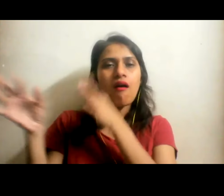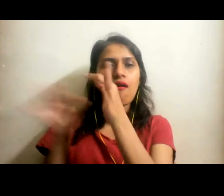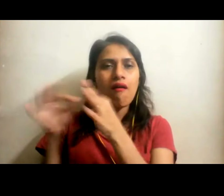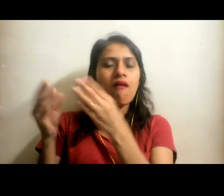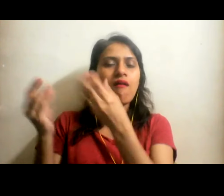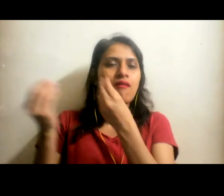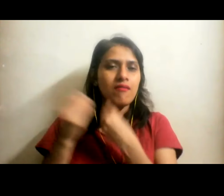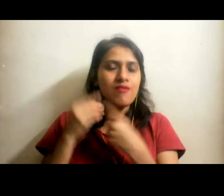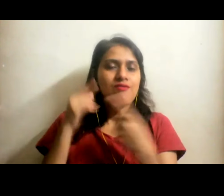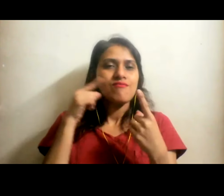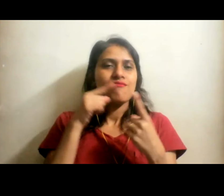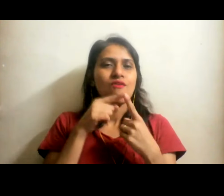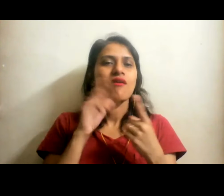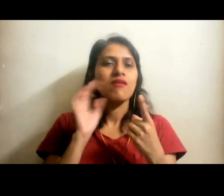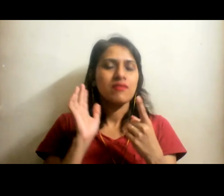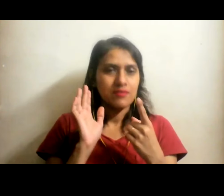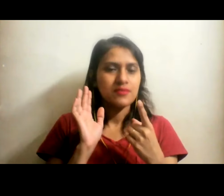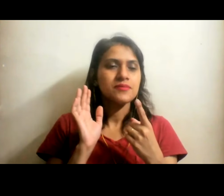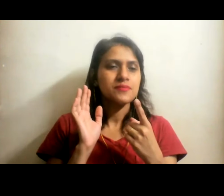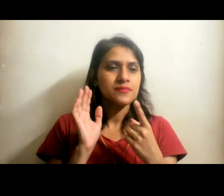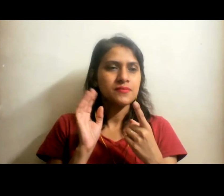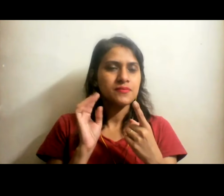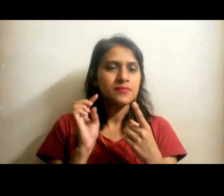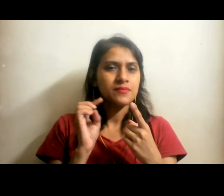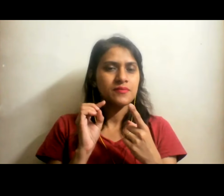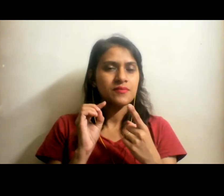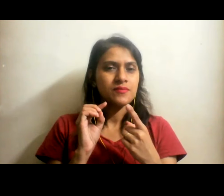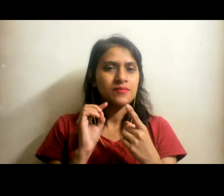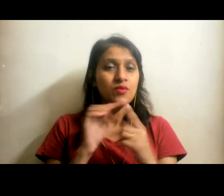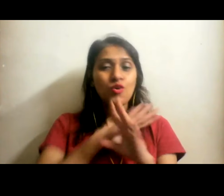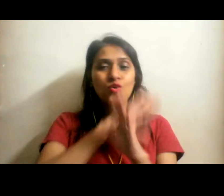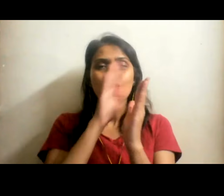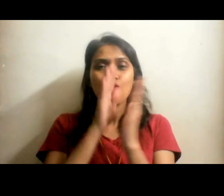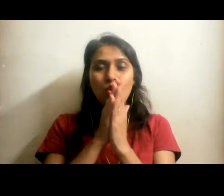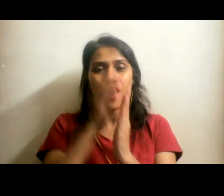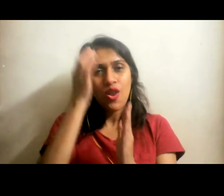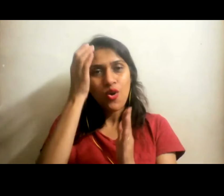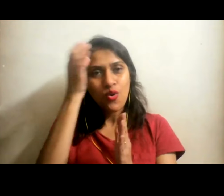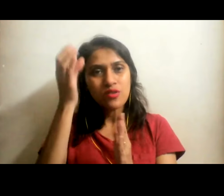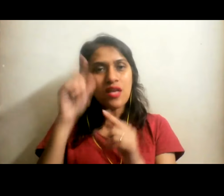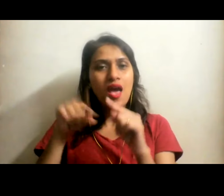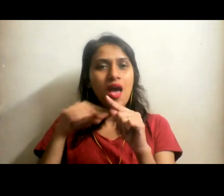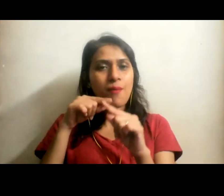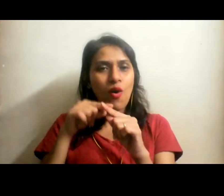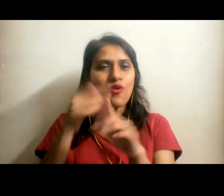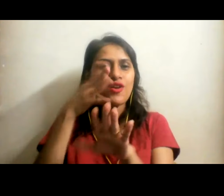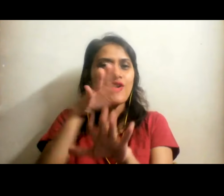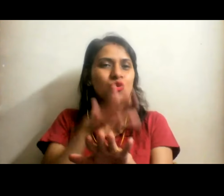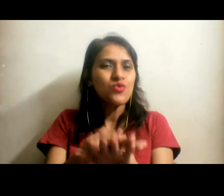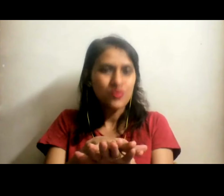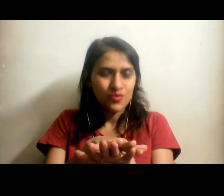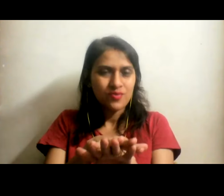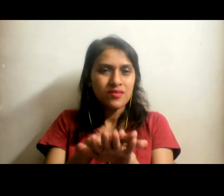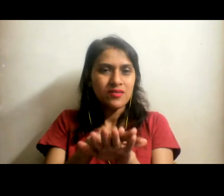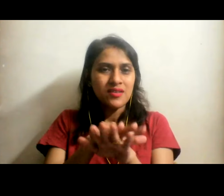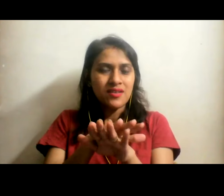pointed out that then the entire concept of integration, inclusiveness,